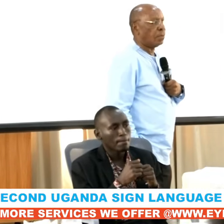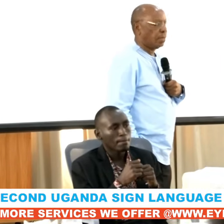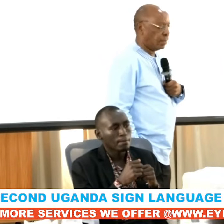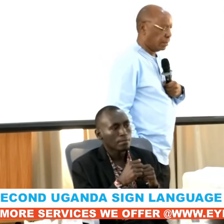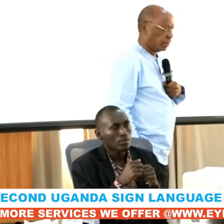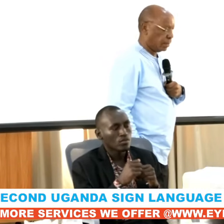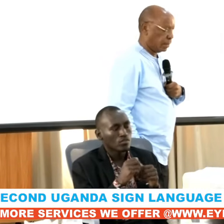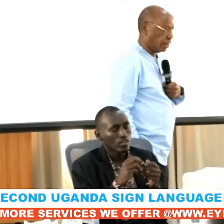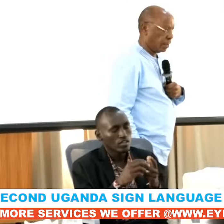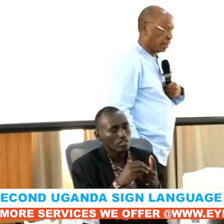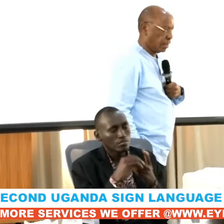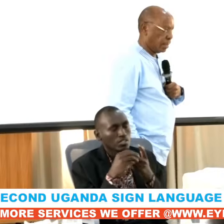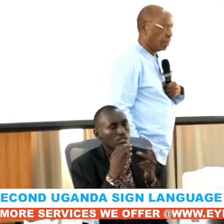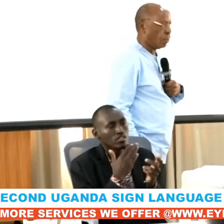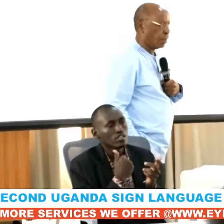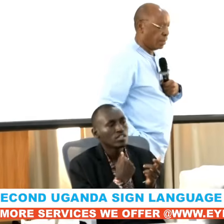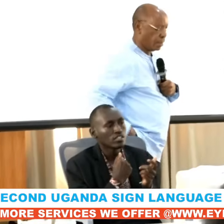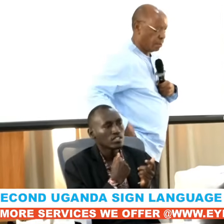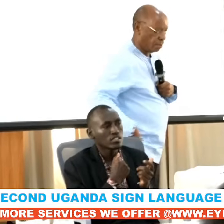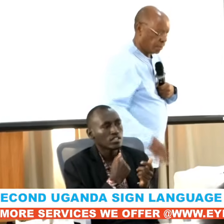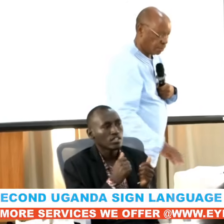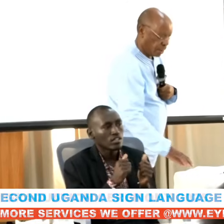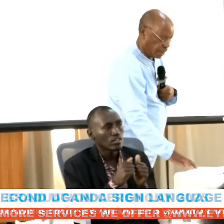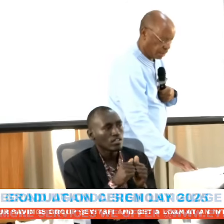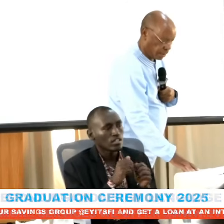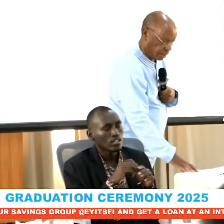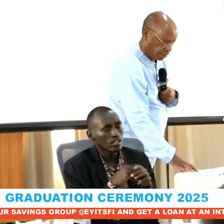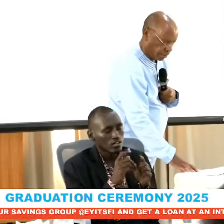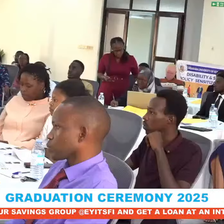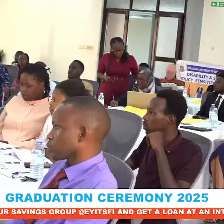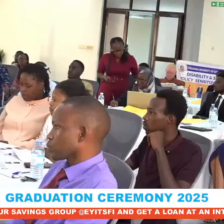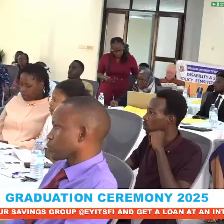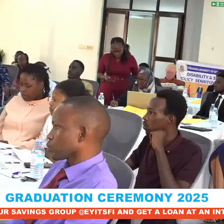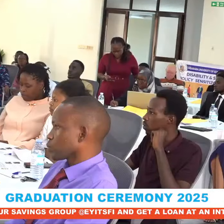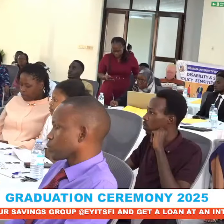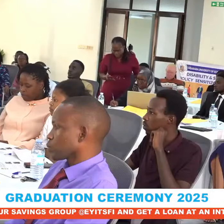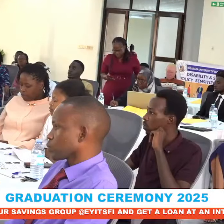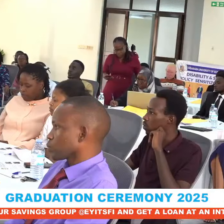special needs within the university plans.